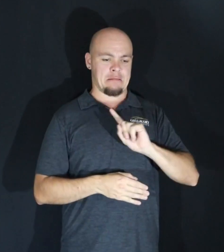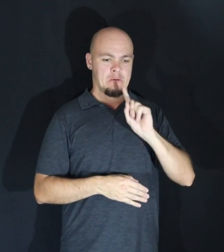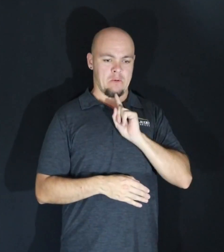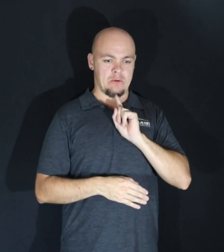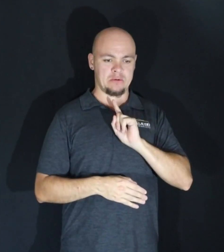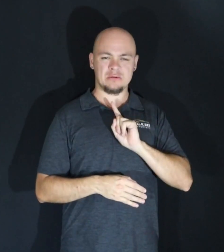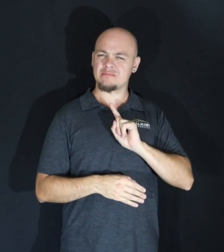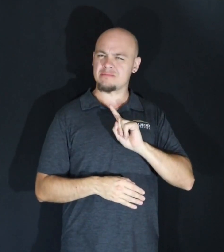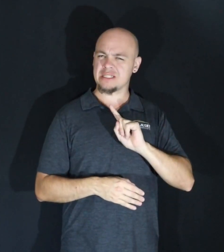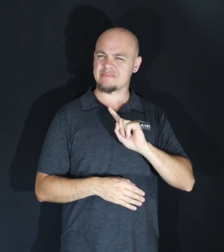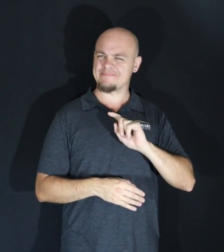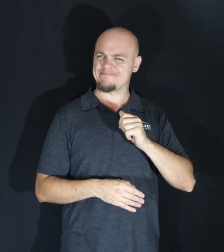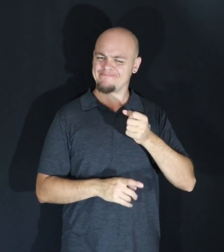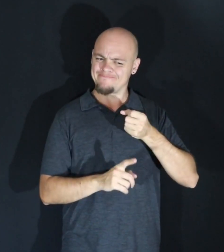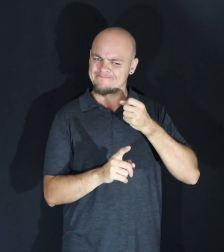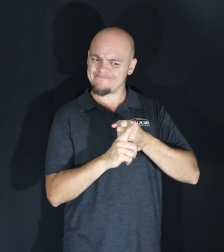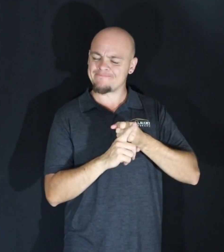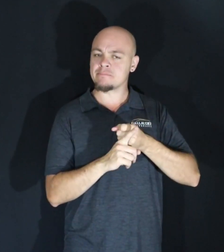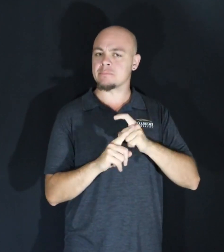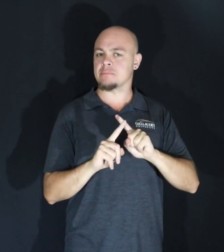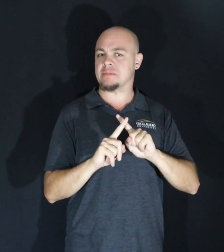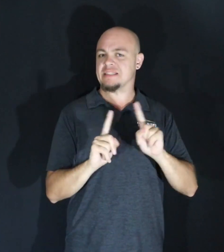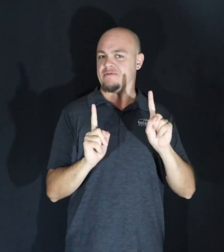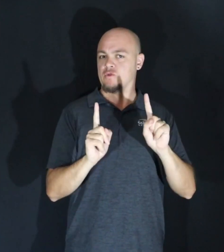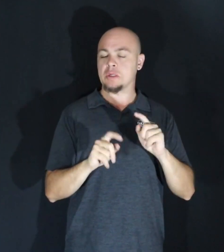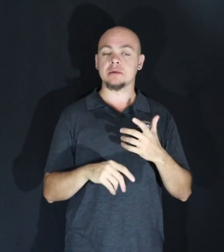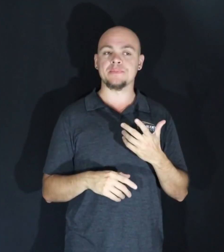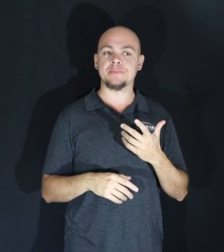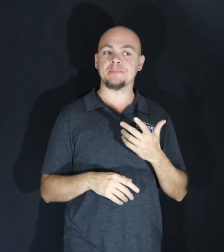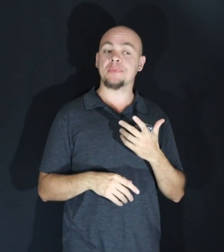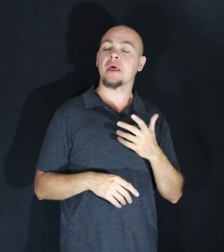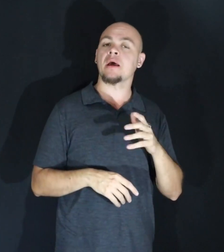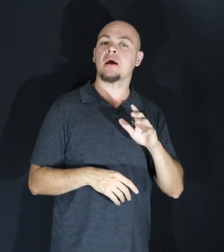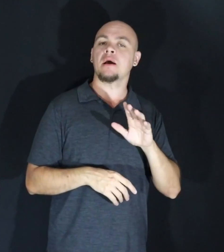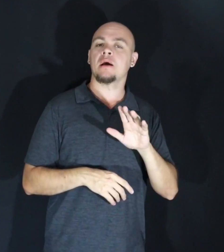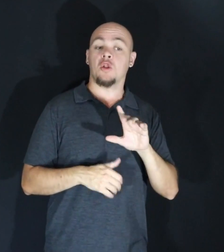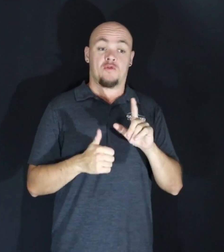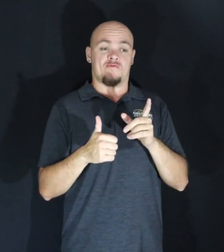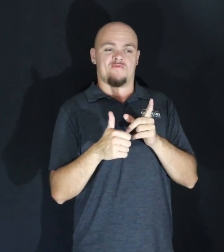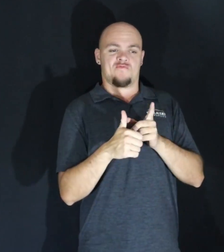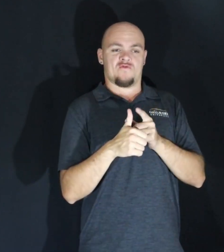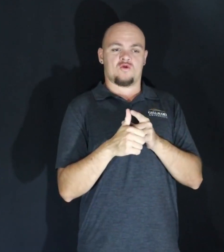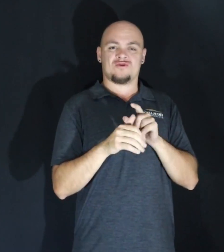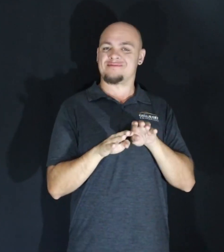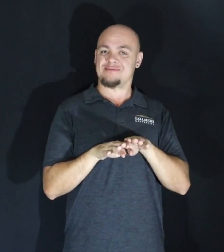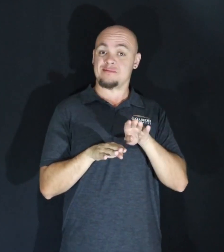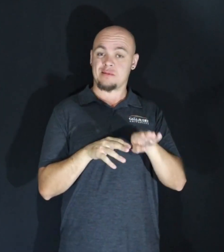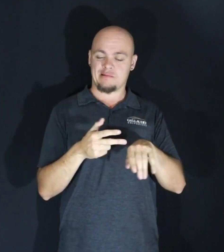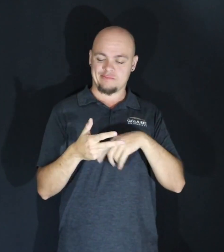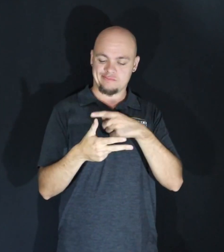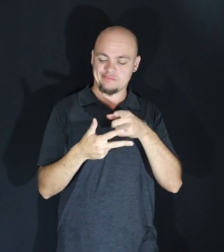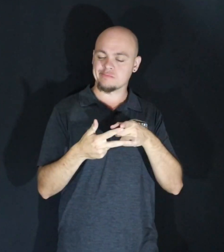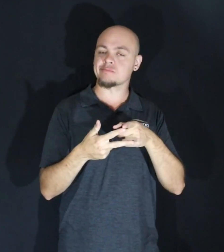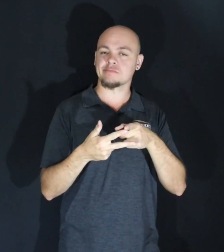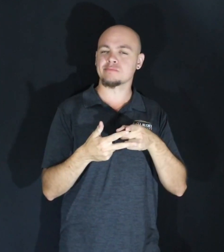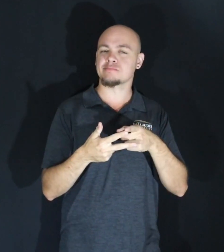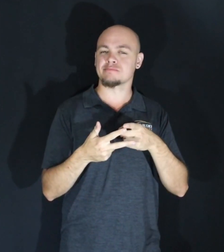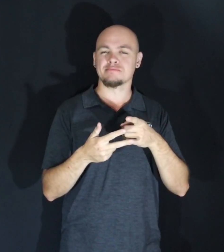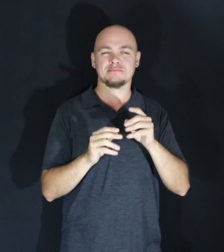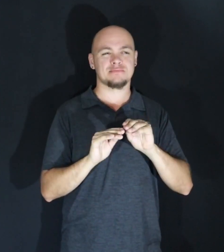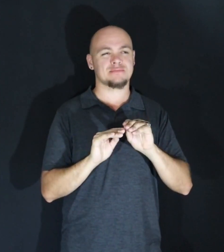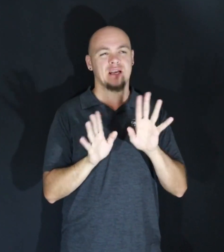but it hits differently. Now, by truly submitting to this first step, it makes step 2 in the process a